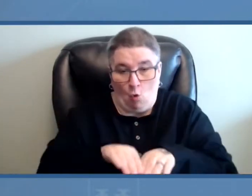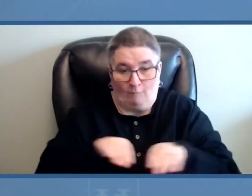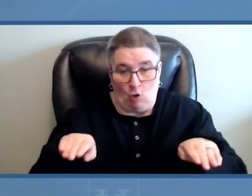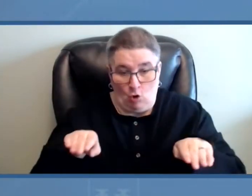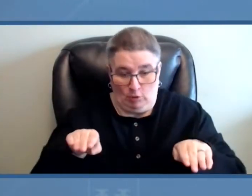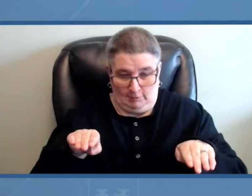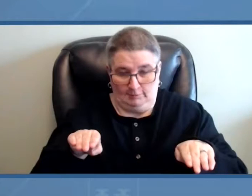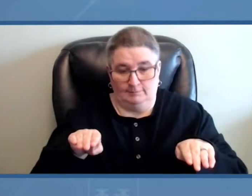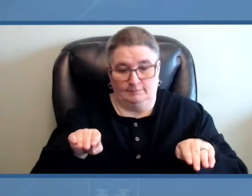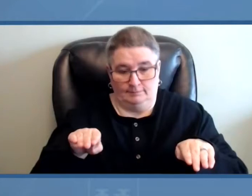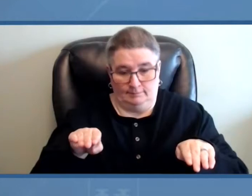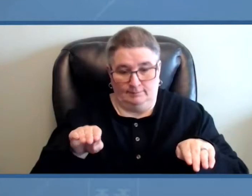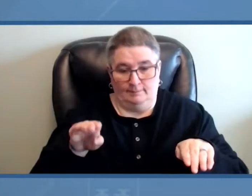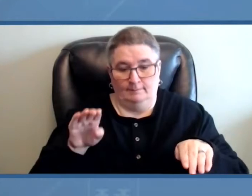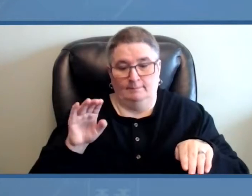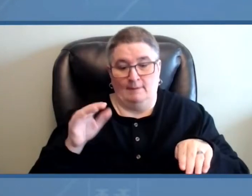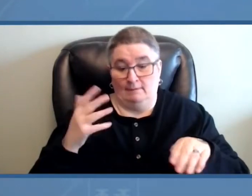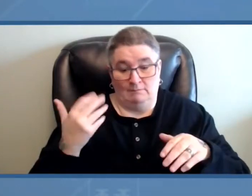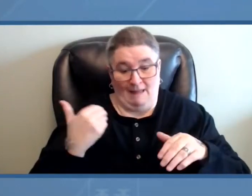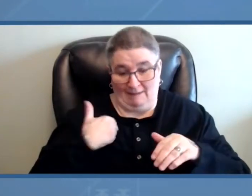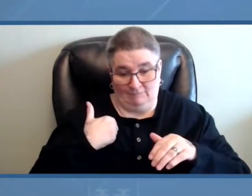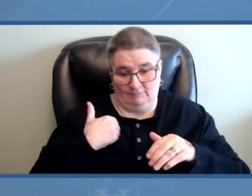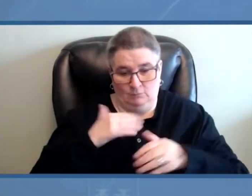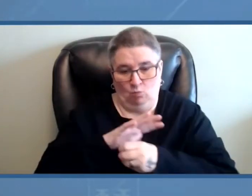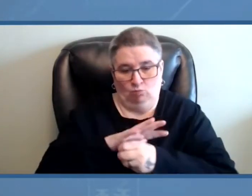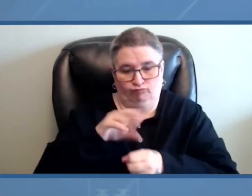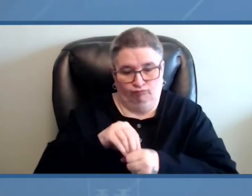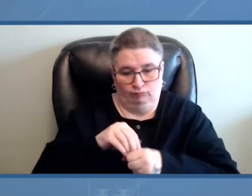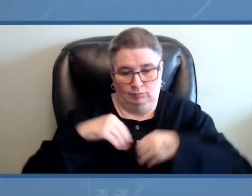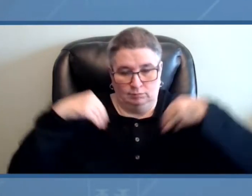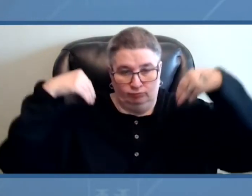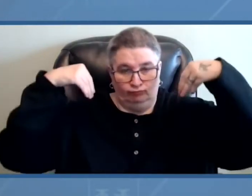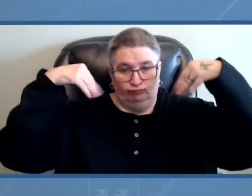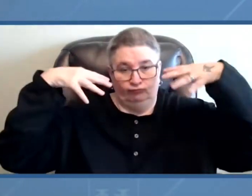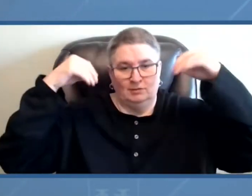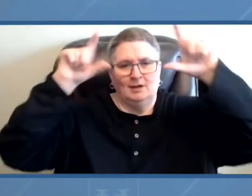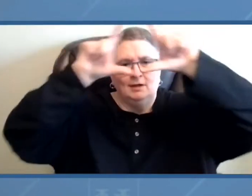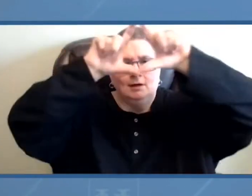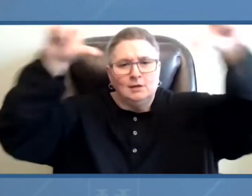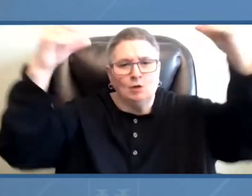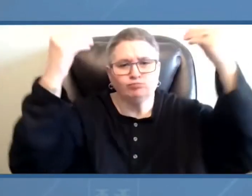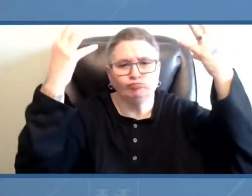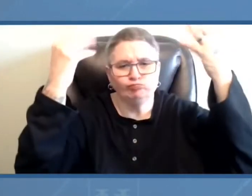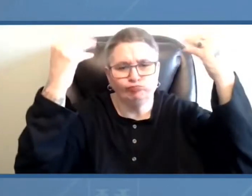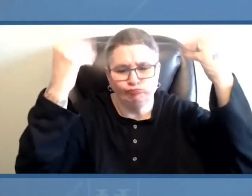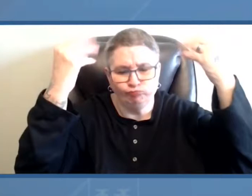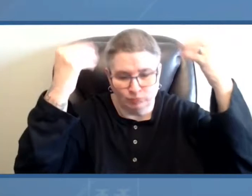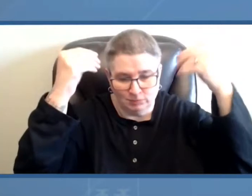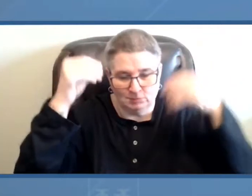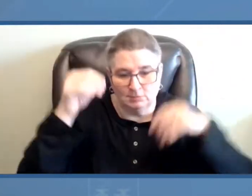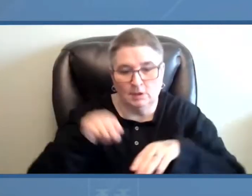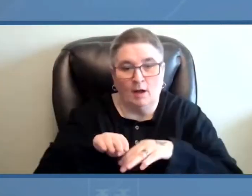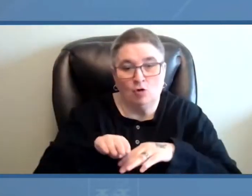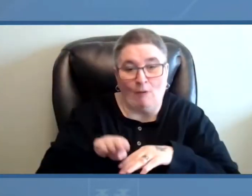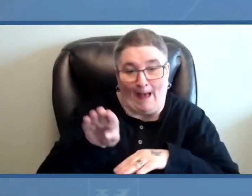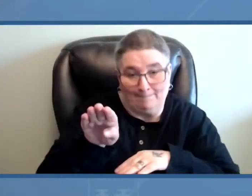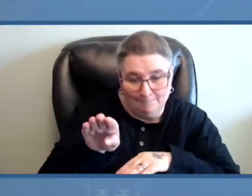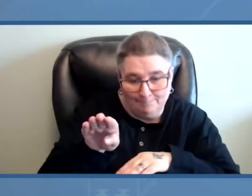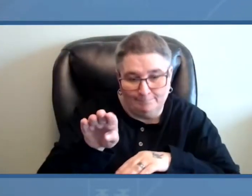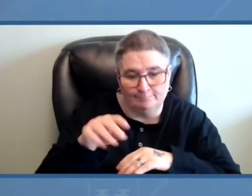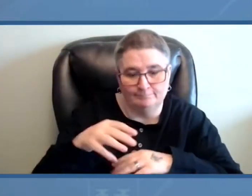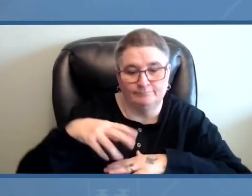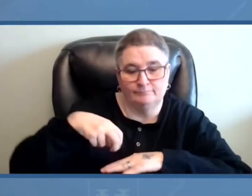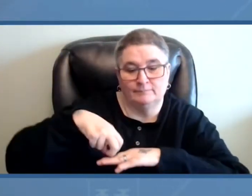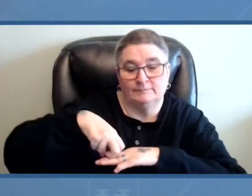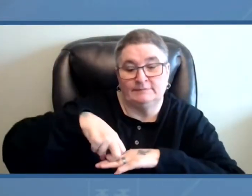buses with features including onboard announcements, ramps and kneeling features, and